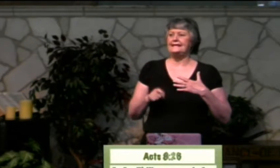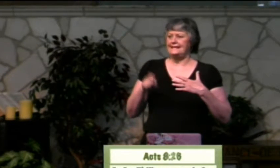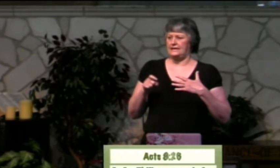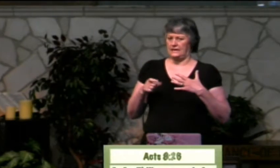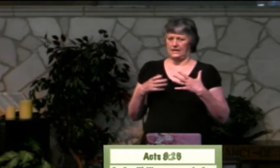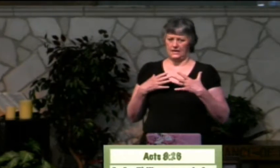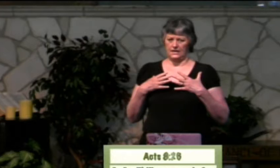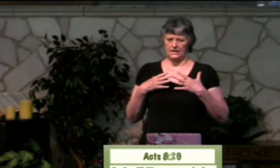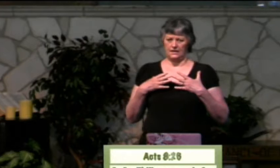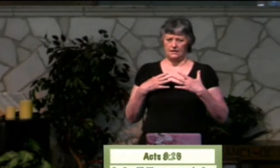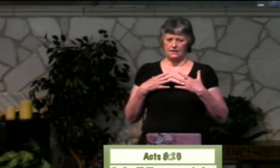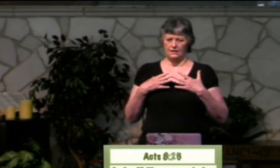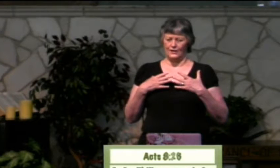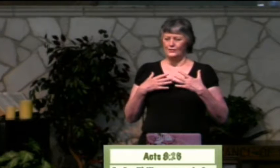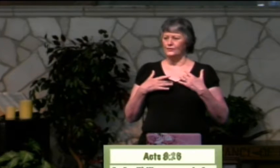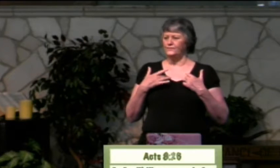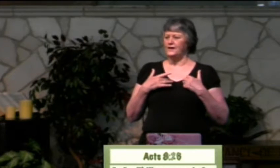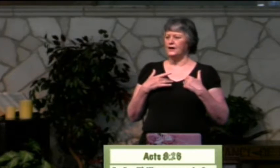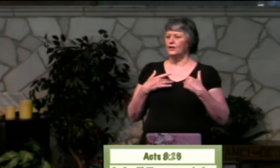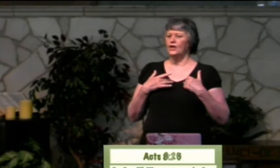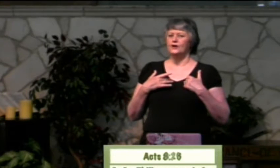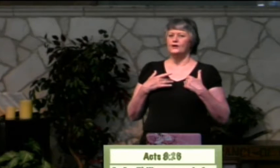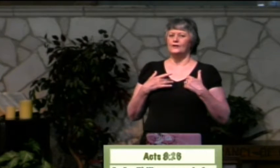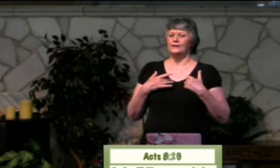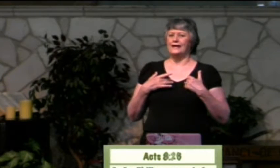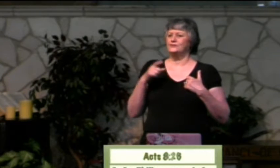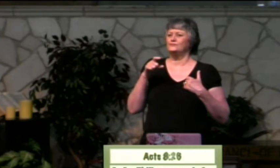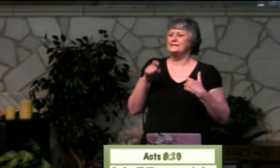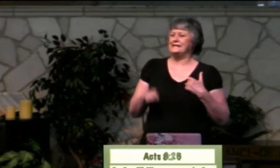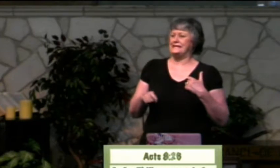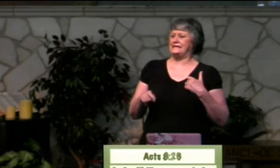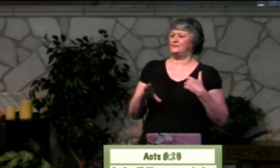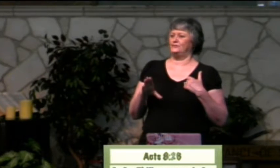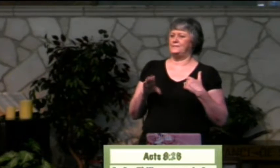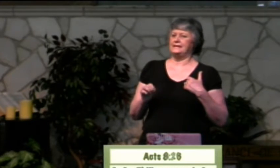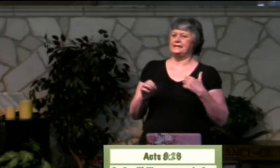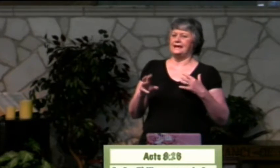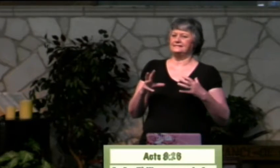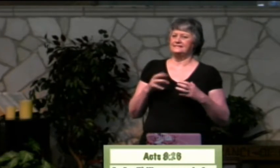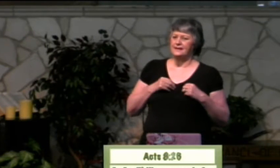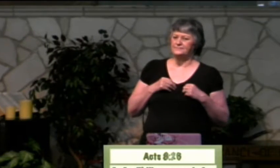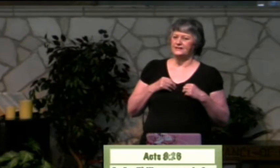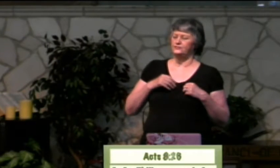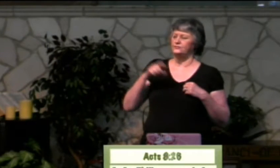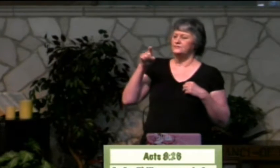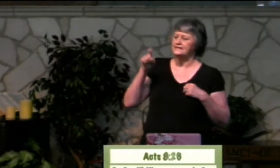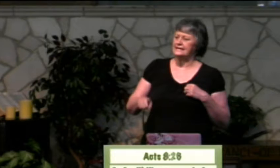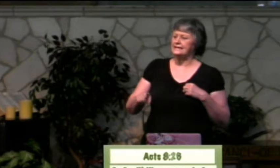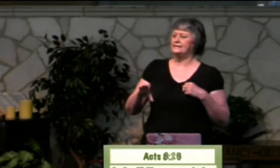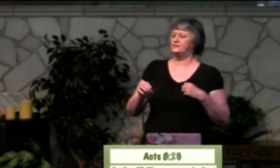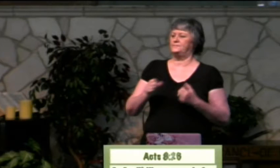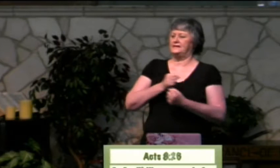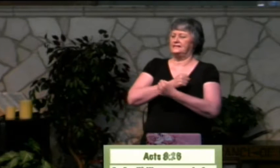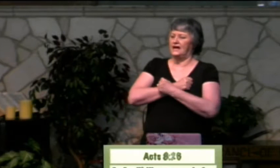needy. You feel like you need to be accepted. You need to be